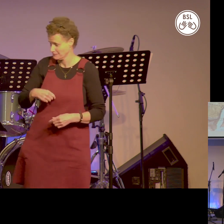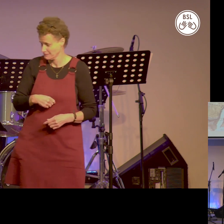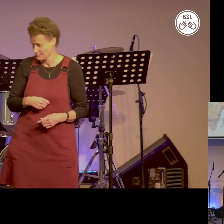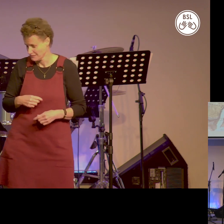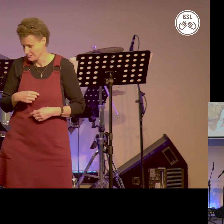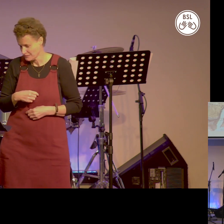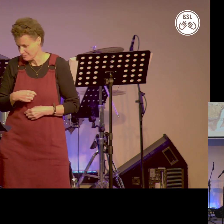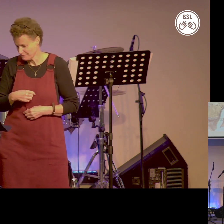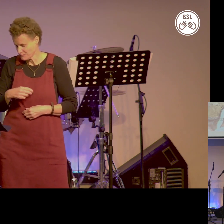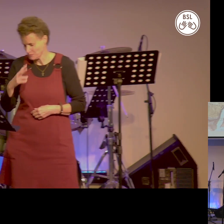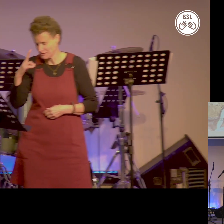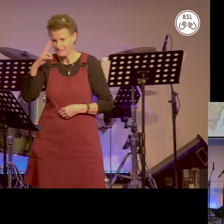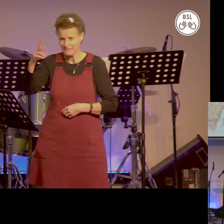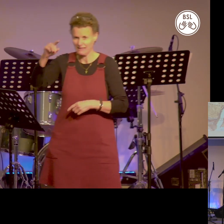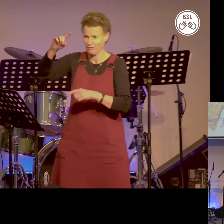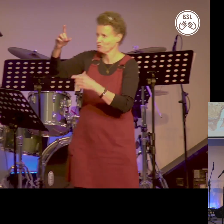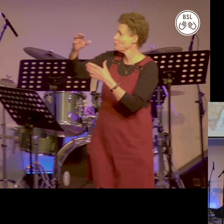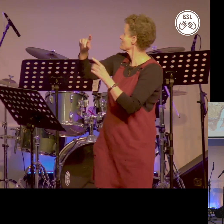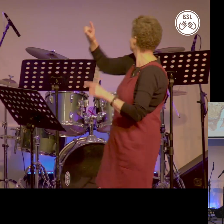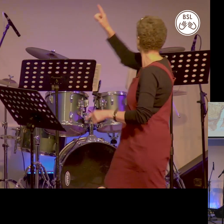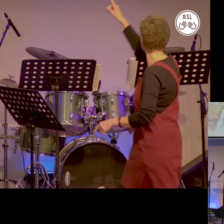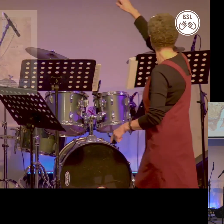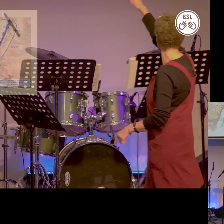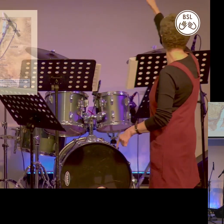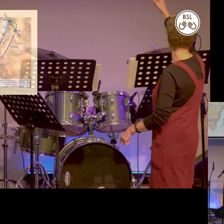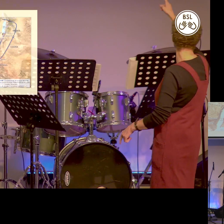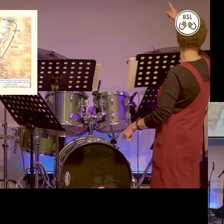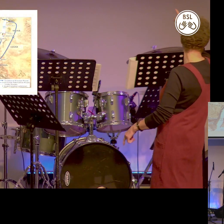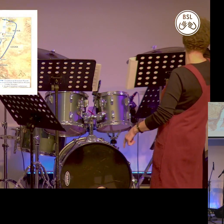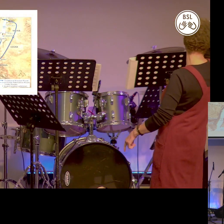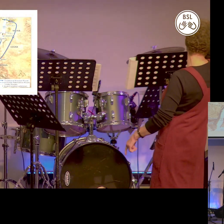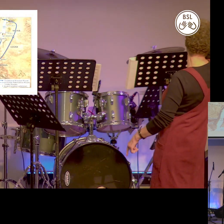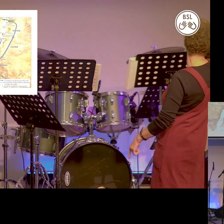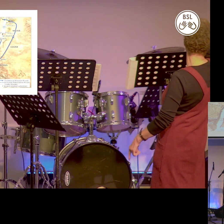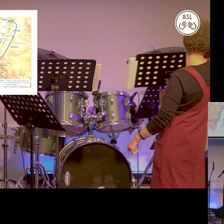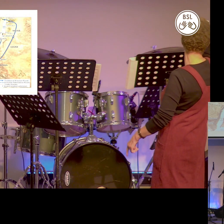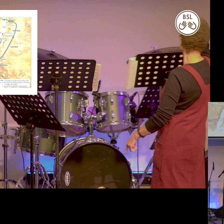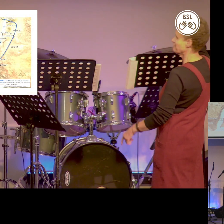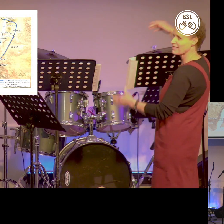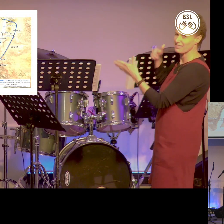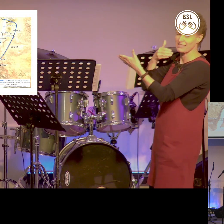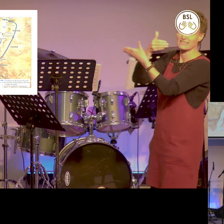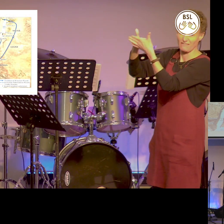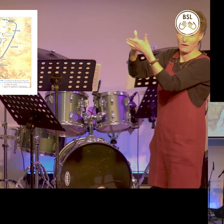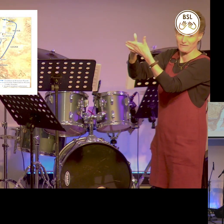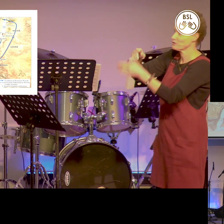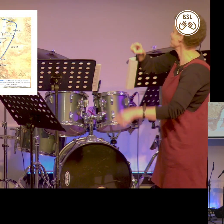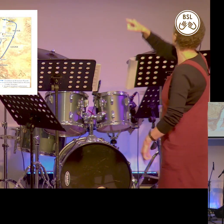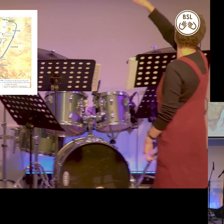Now, if we look at this map, we can see the route that the Israelites had taken.